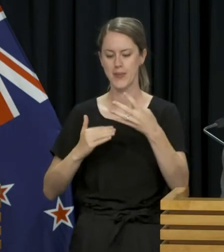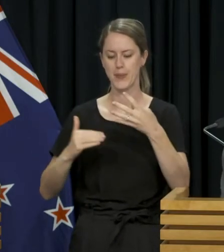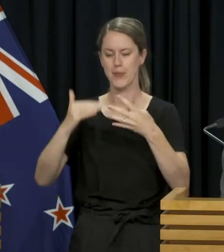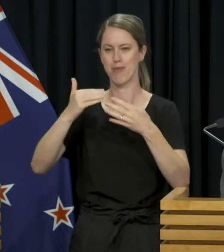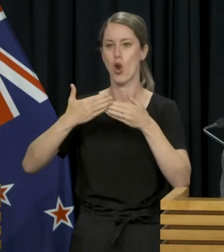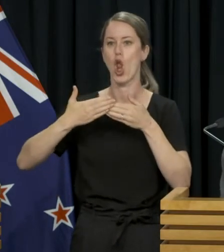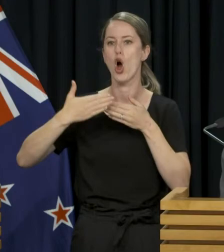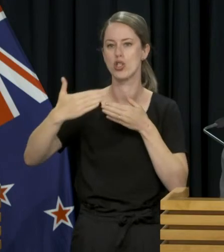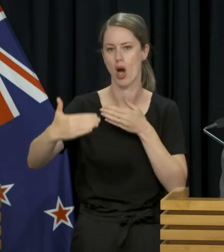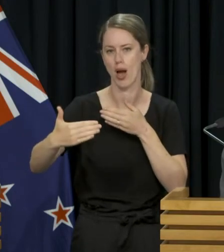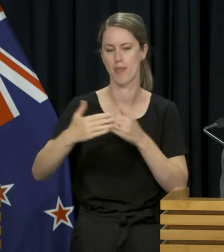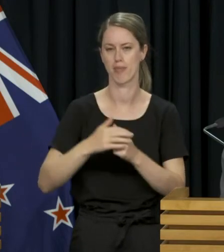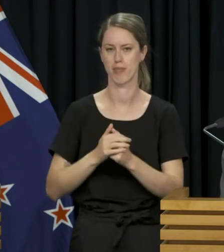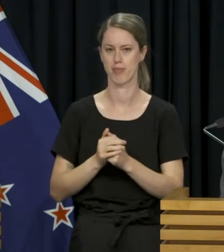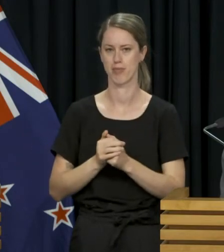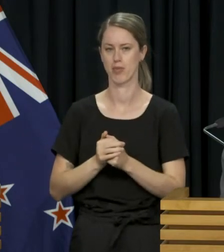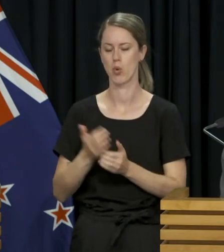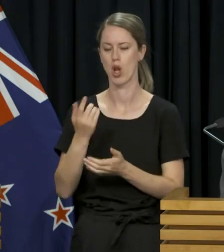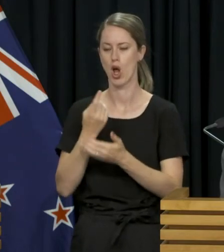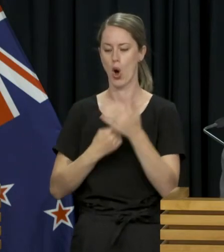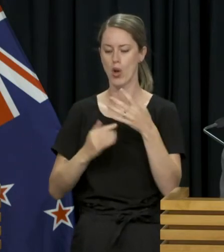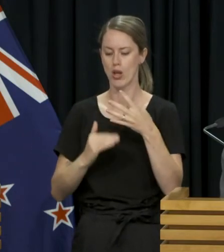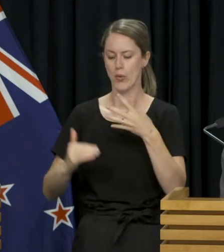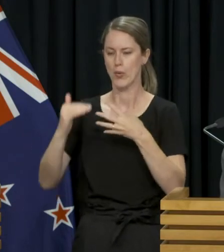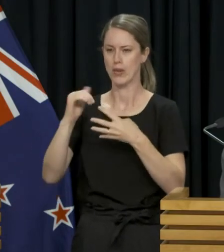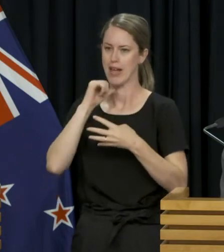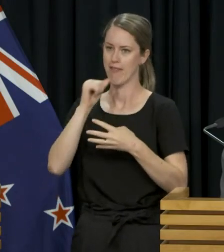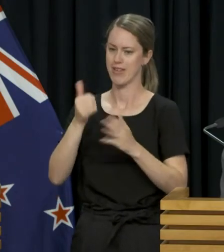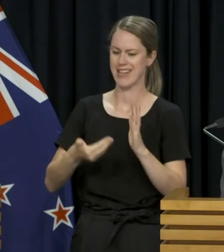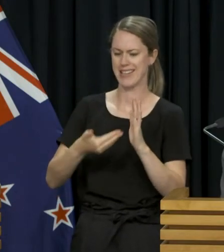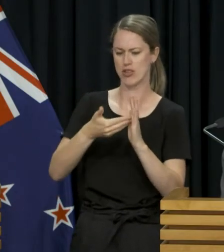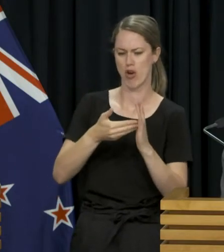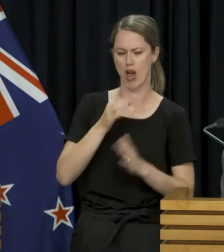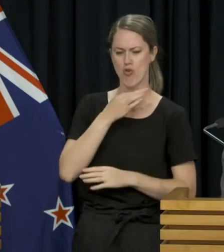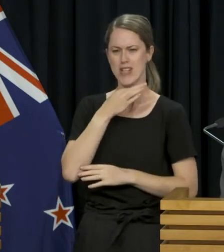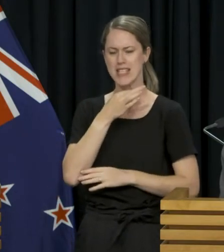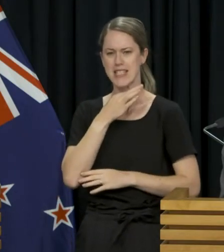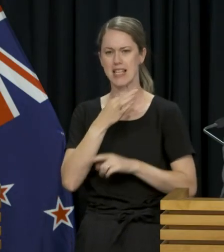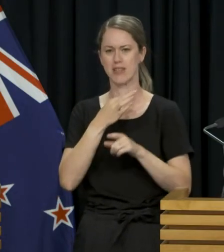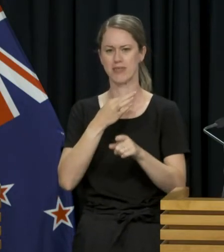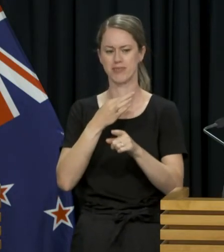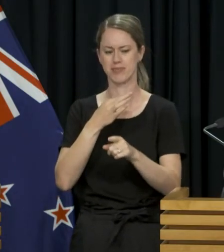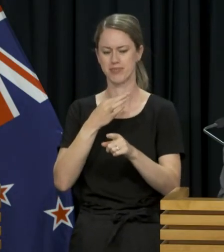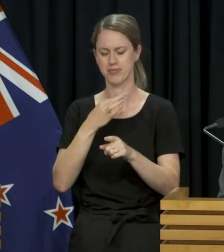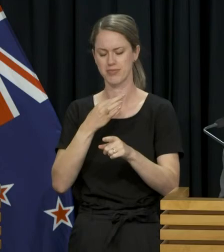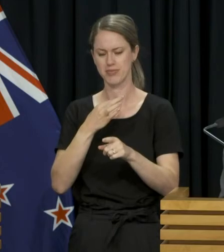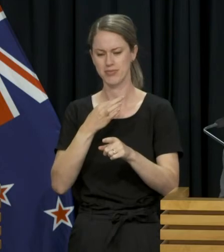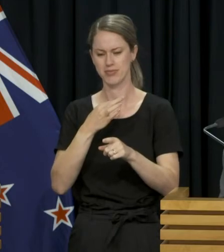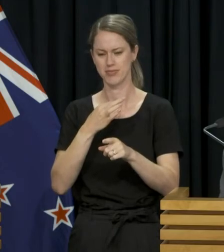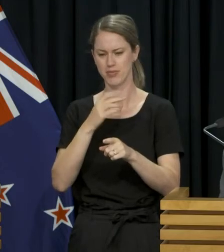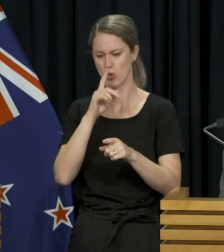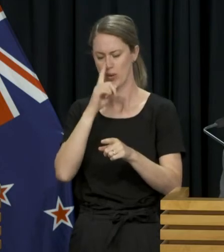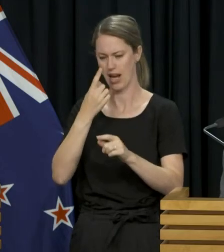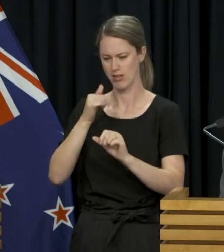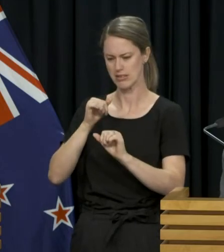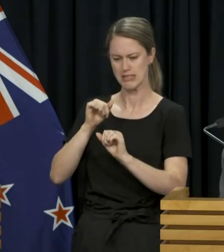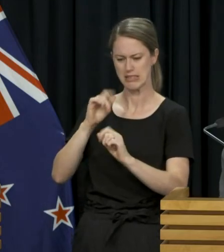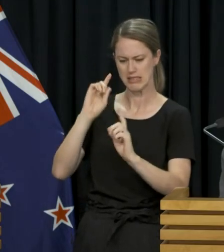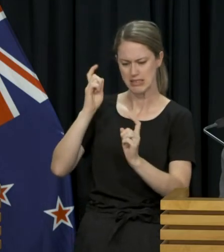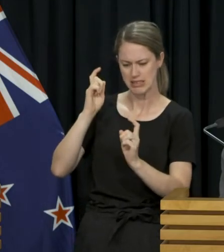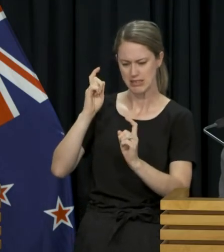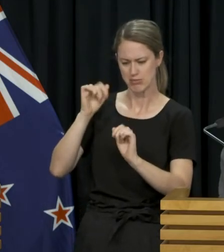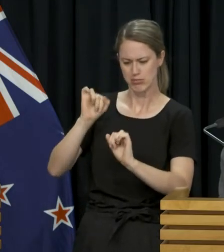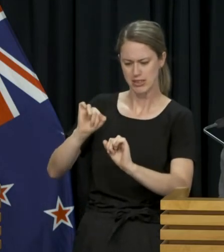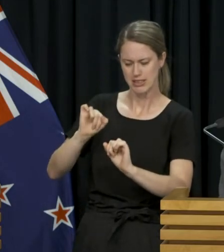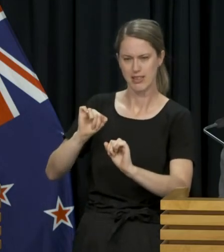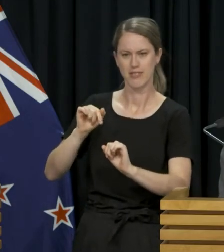levels. So we would only escalate alert levels where there was some additional factor that gave us an extra risk that we couldn't at that point quantify or